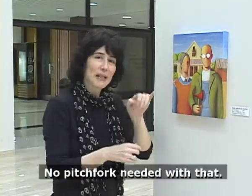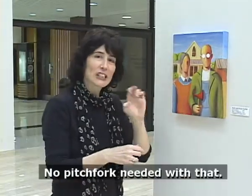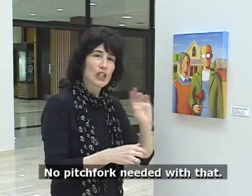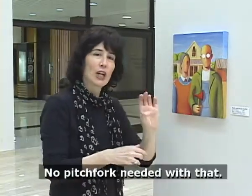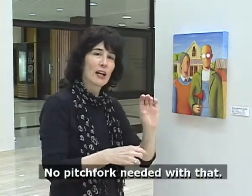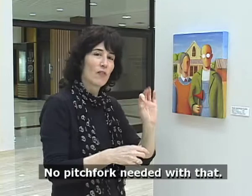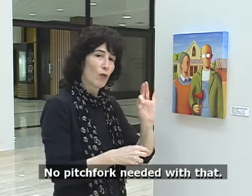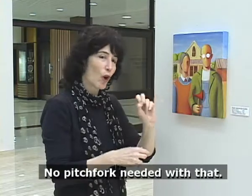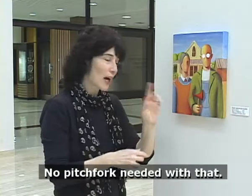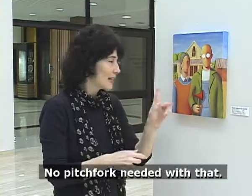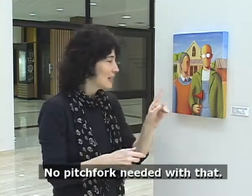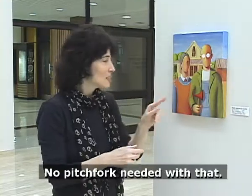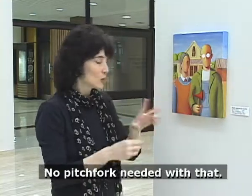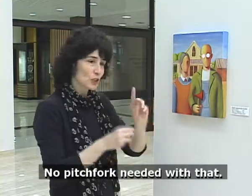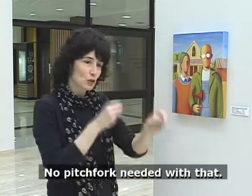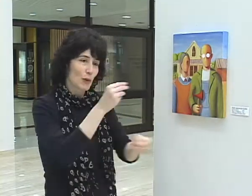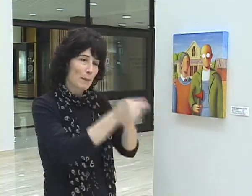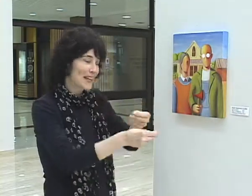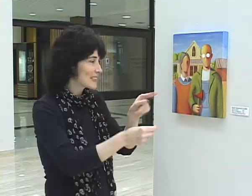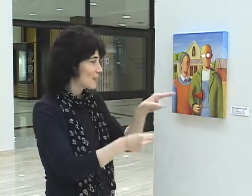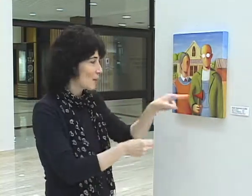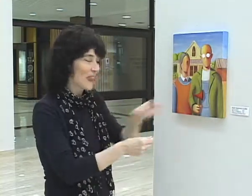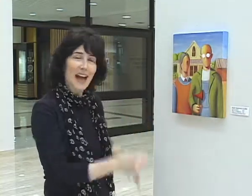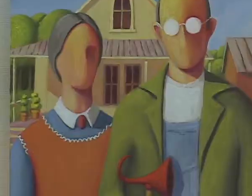No pitchfork needed with that.